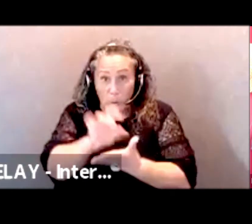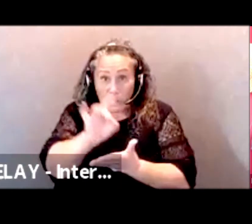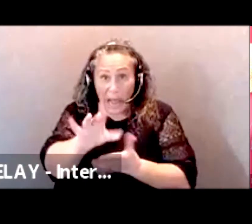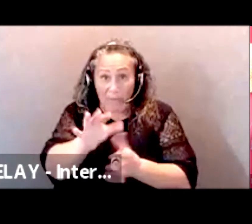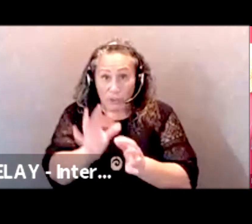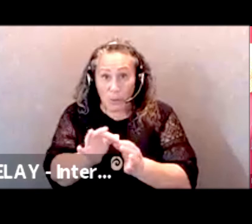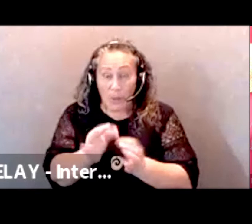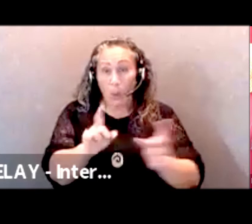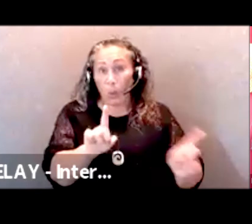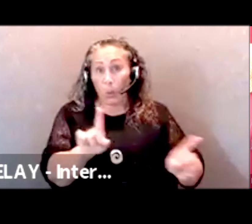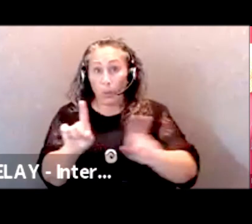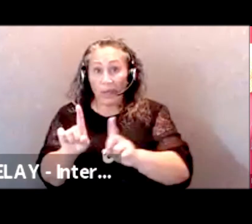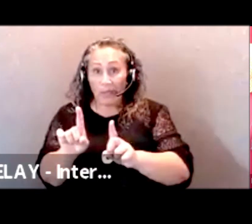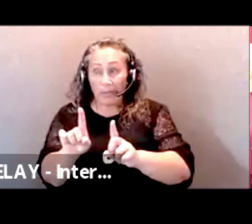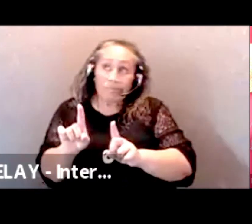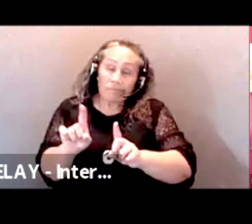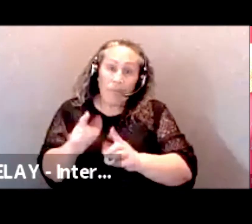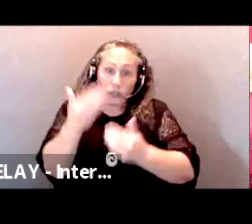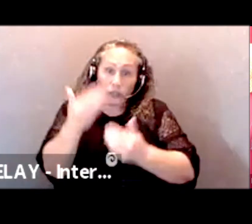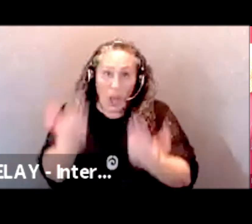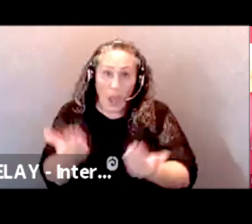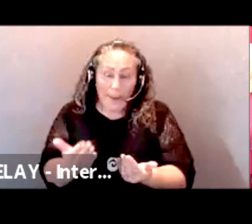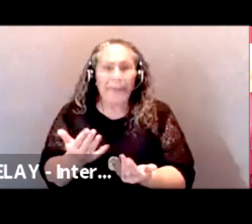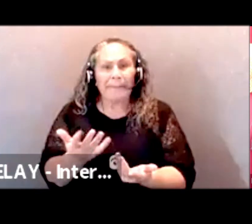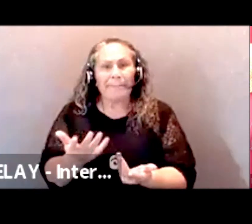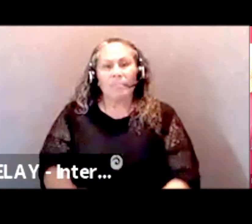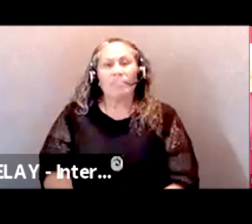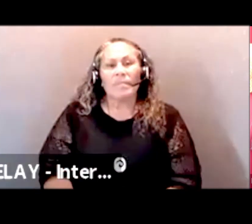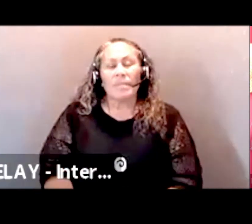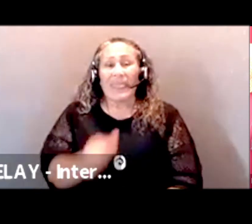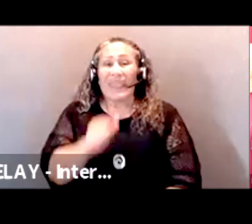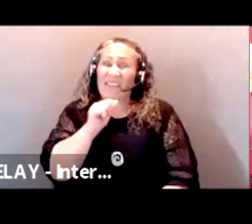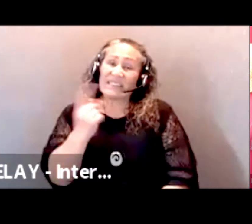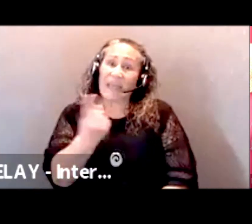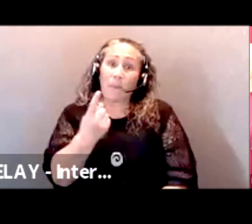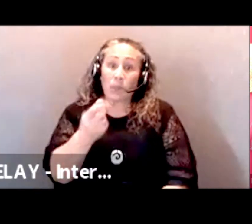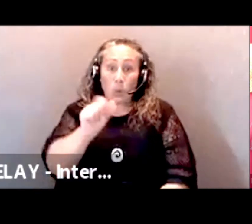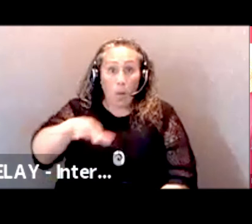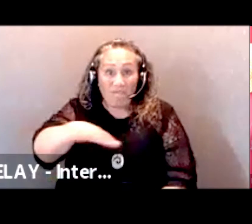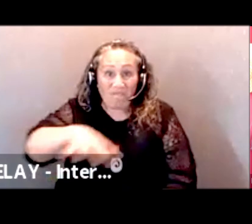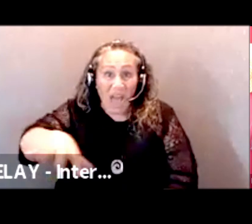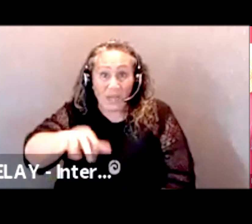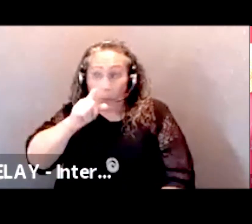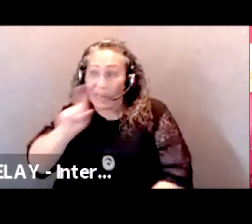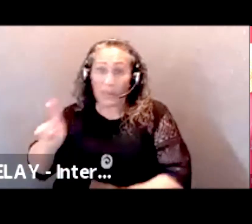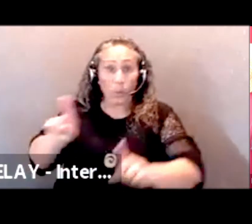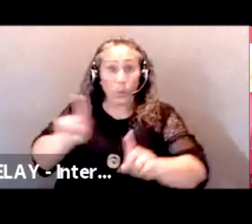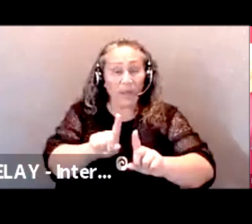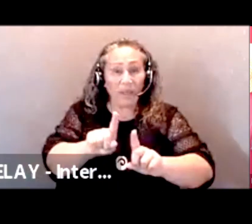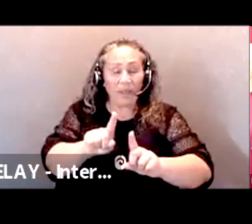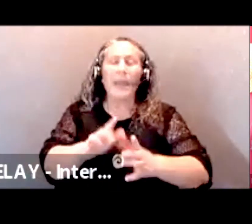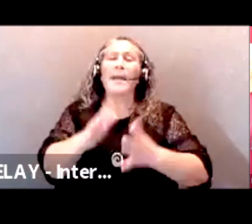you, or take, if there's someone, if there's someone from your whānau that you could take. But